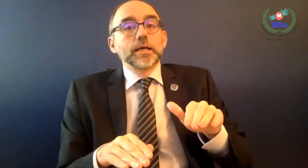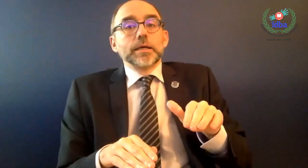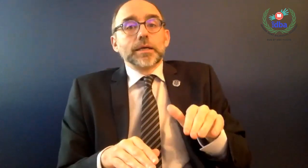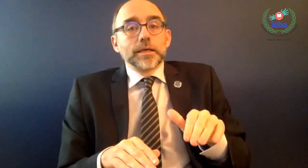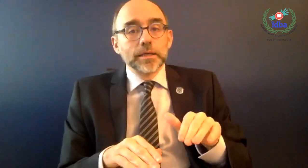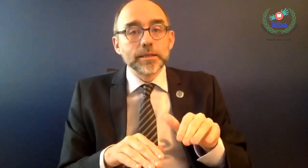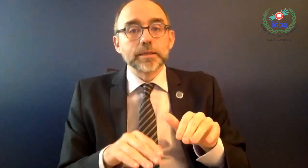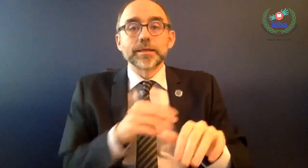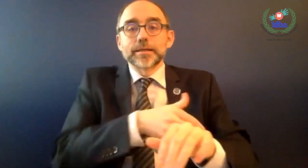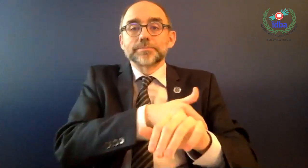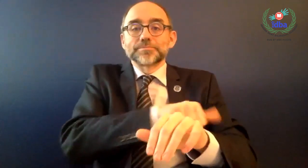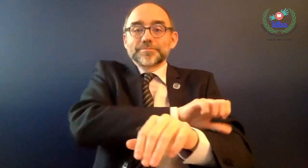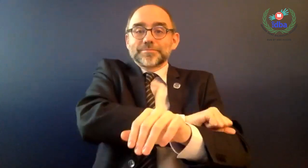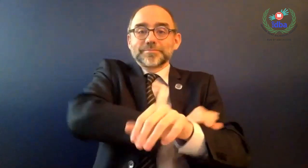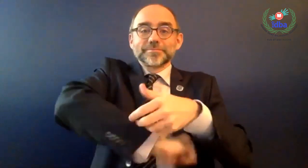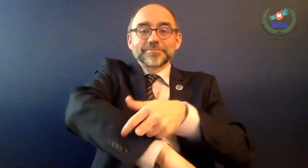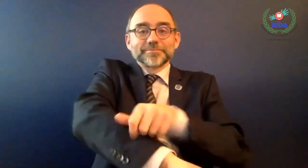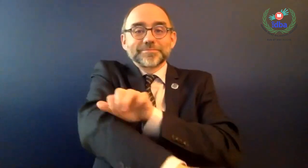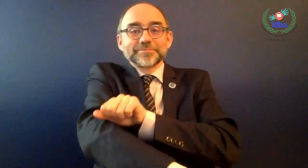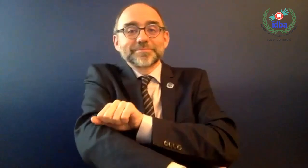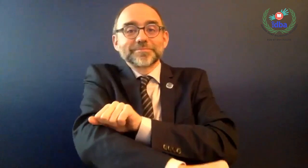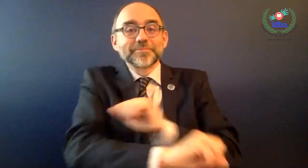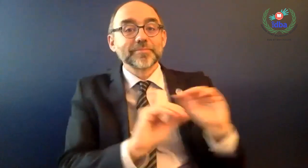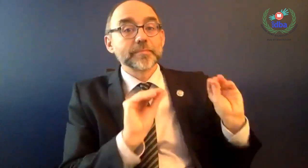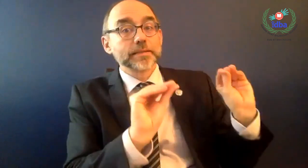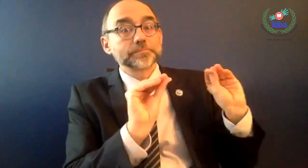not sign, and the motivation is all gone.